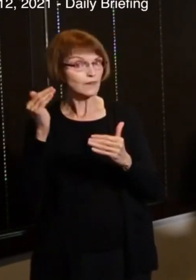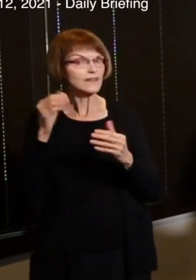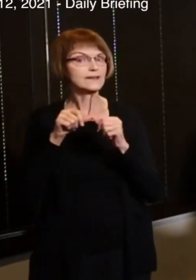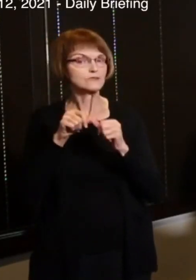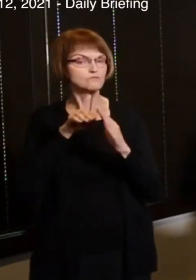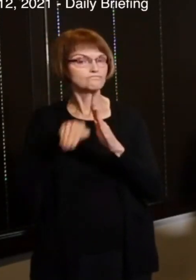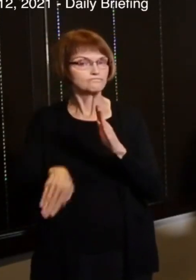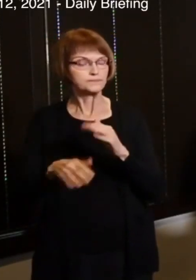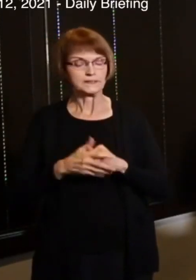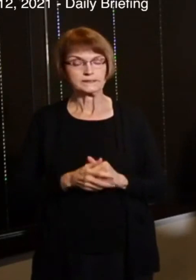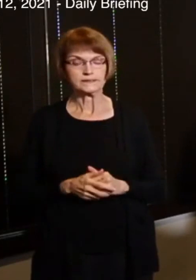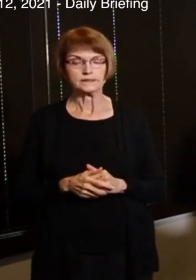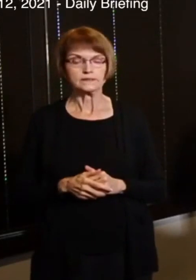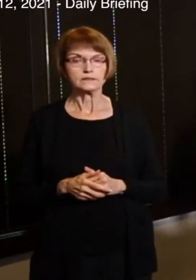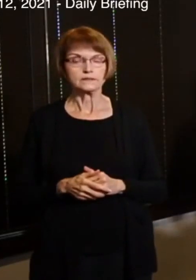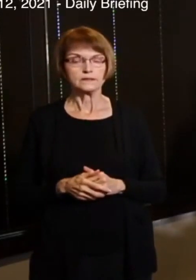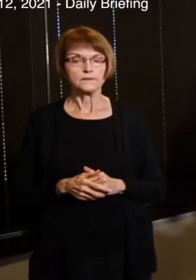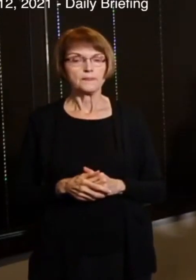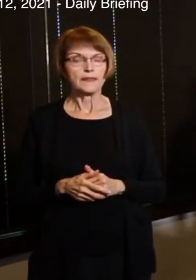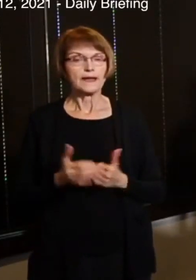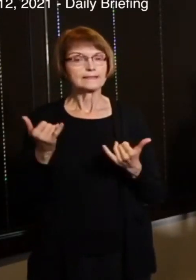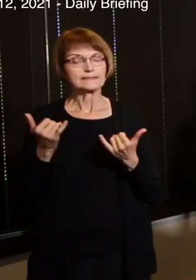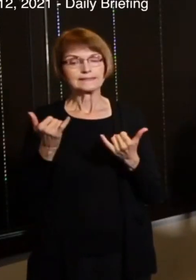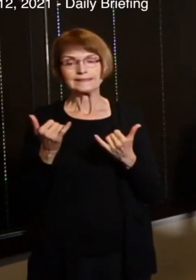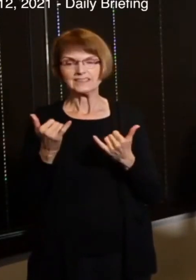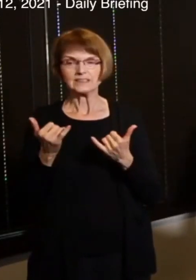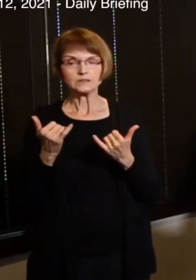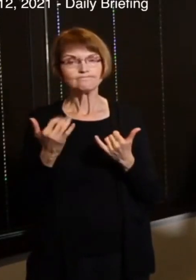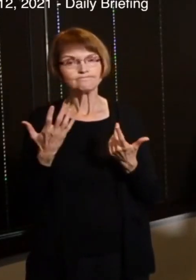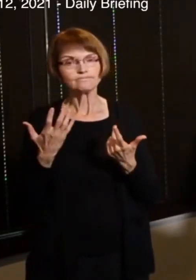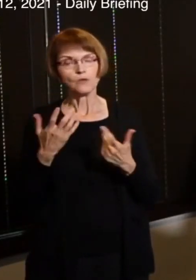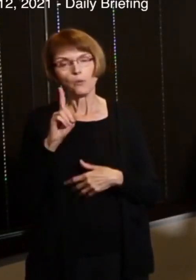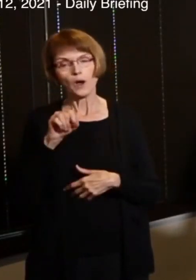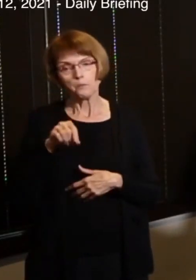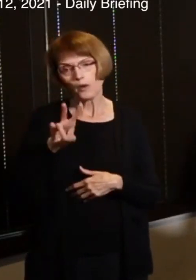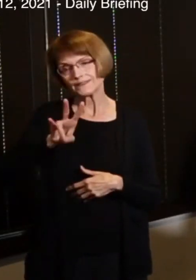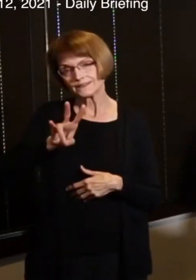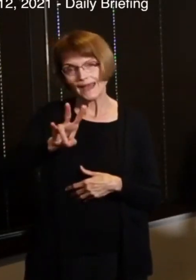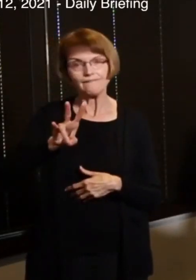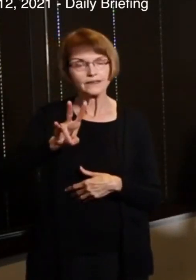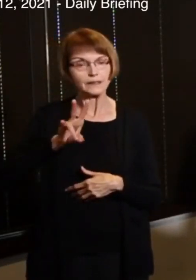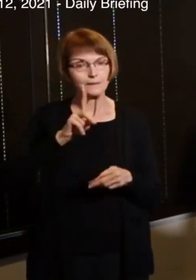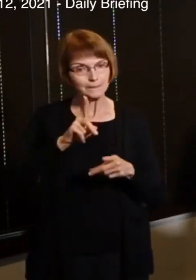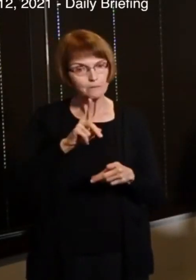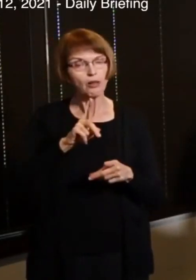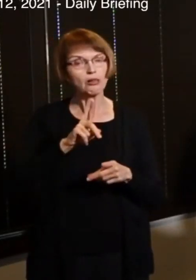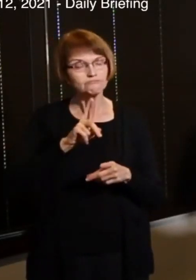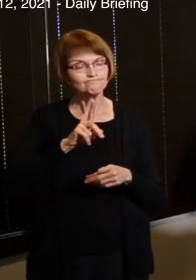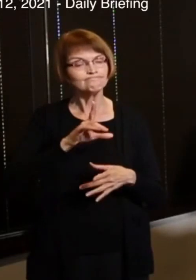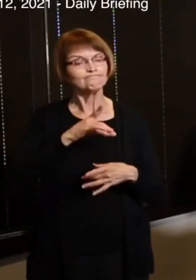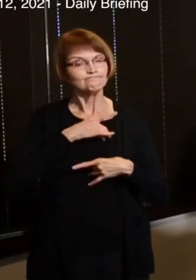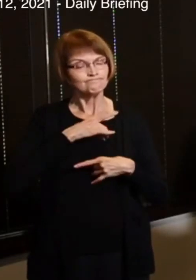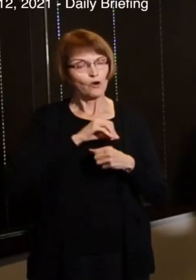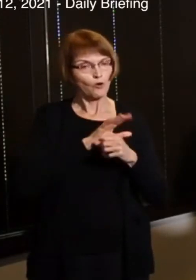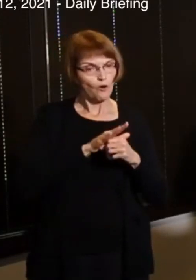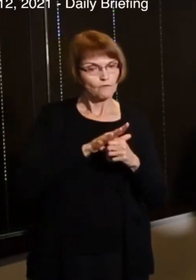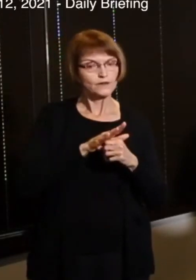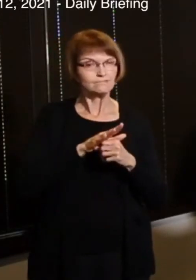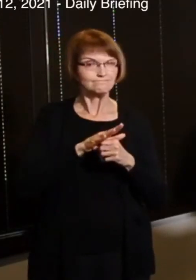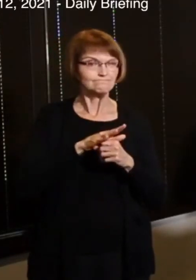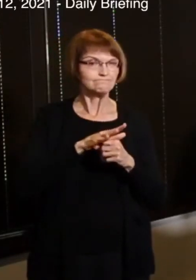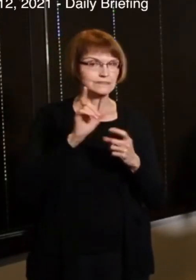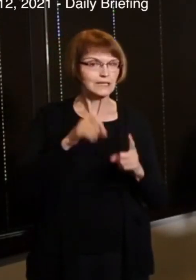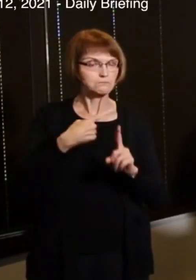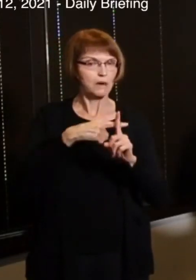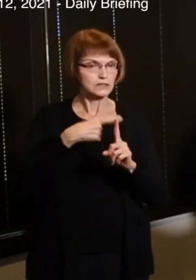down. We're still at a prevalence of about 1.7 per 1,000, which is still in our red zone,